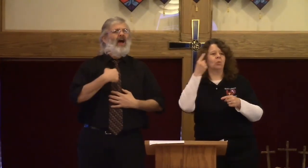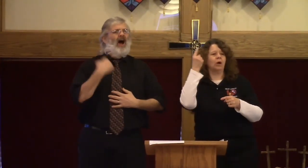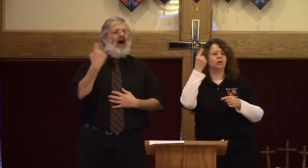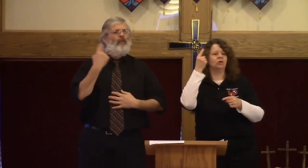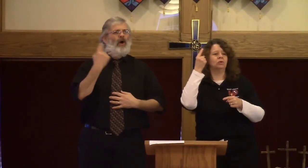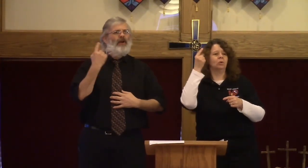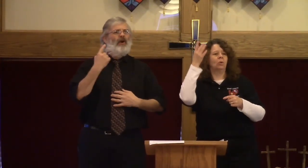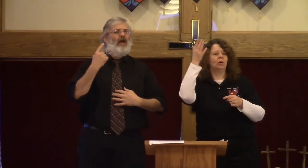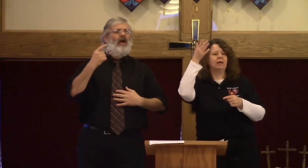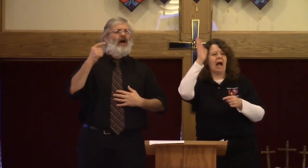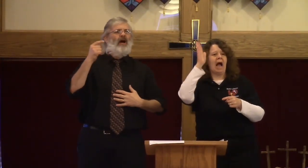I'm wondering.